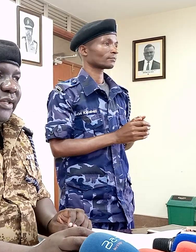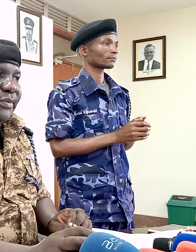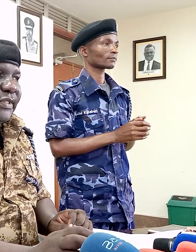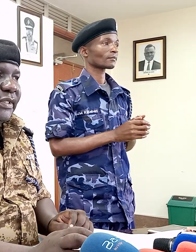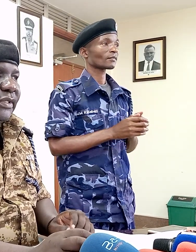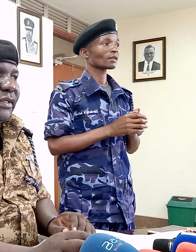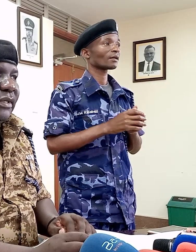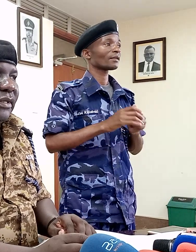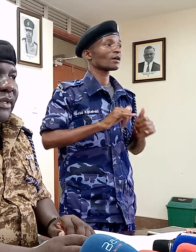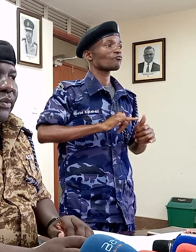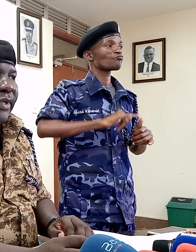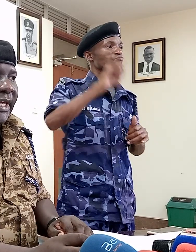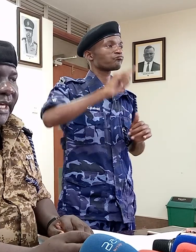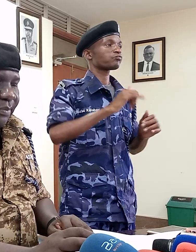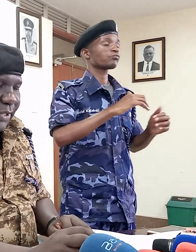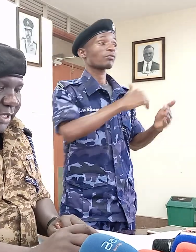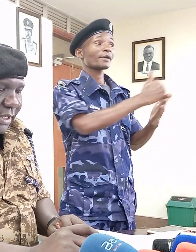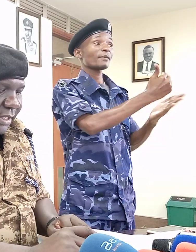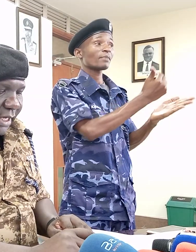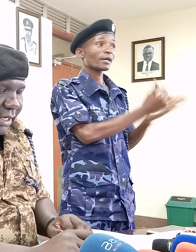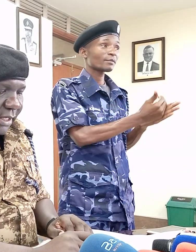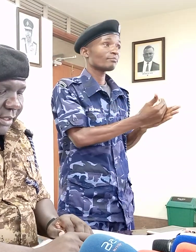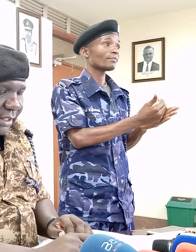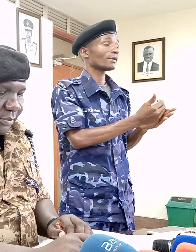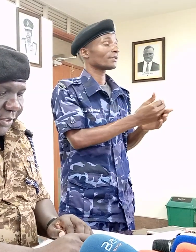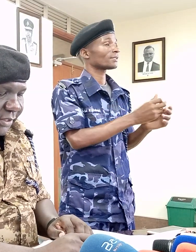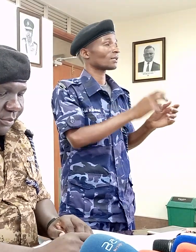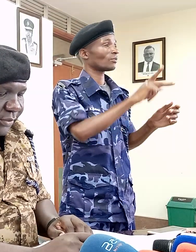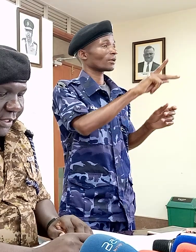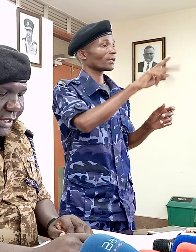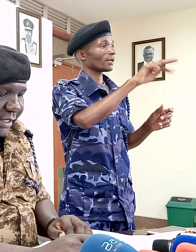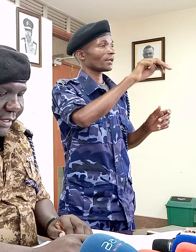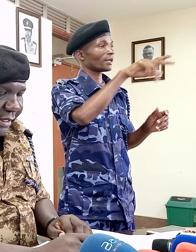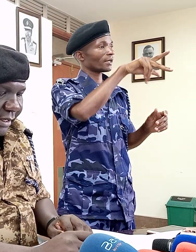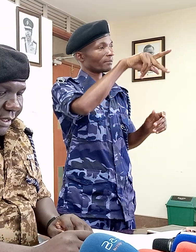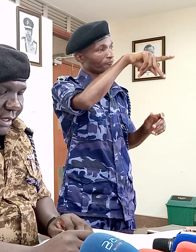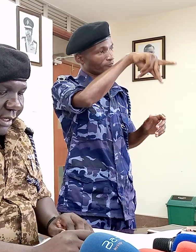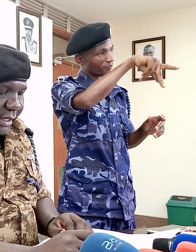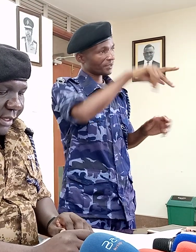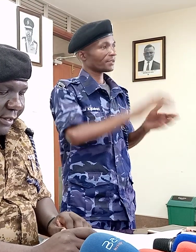squad teams with KMP and the DPC Busia